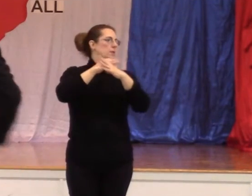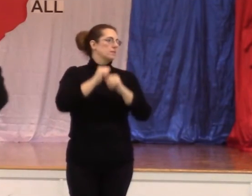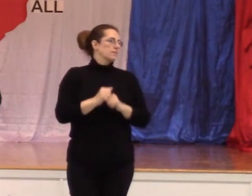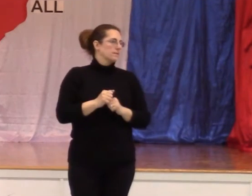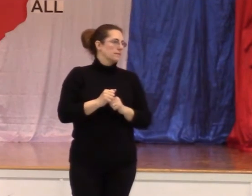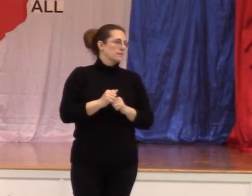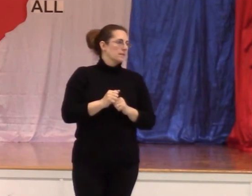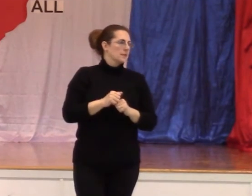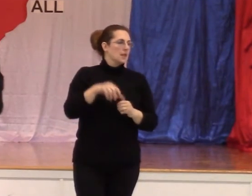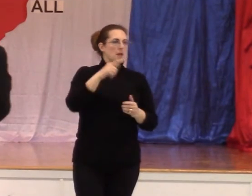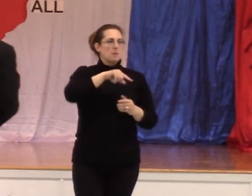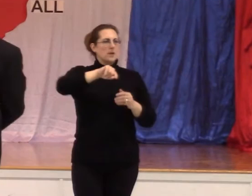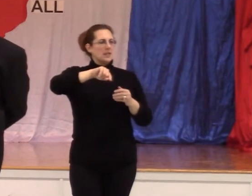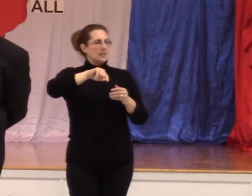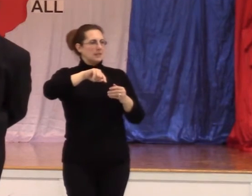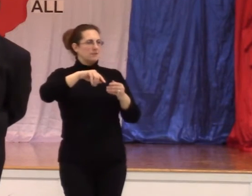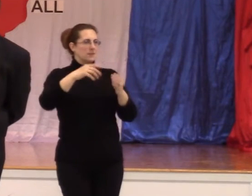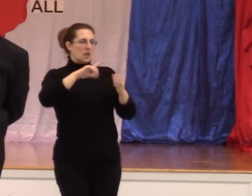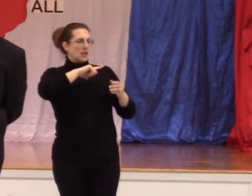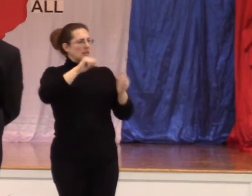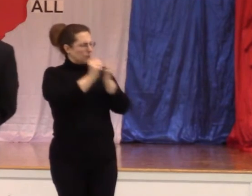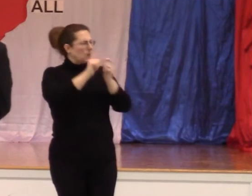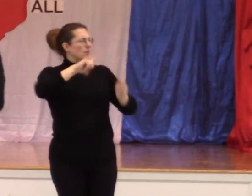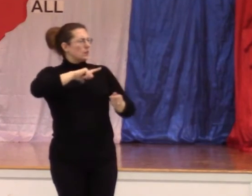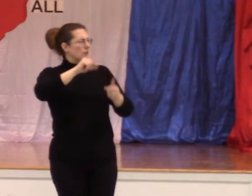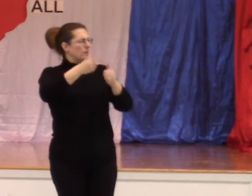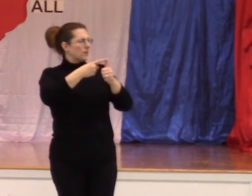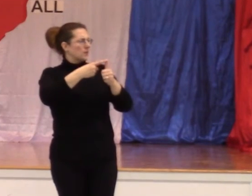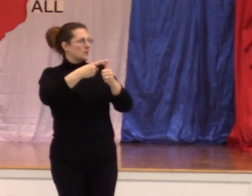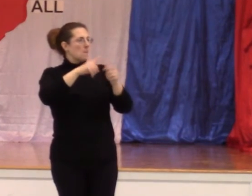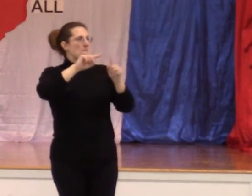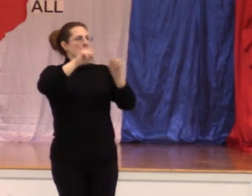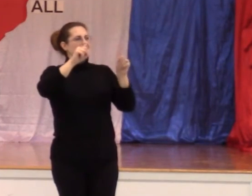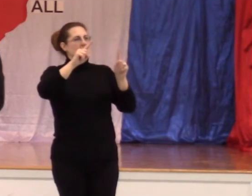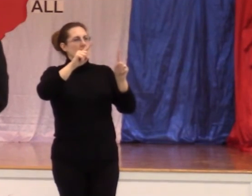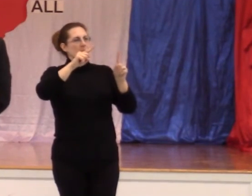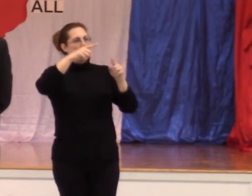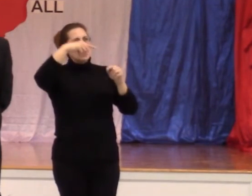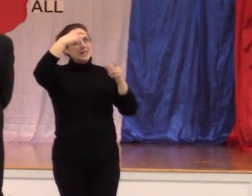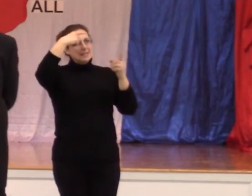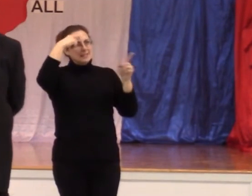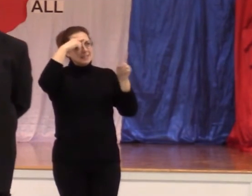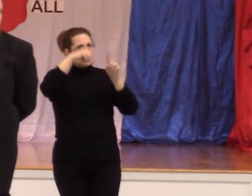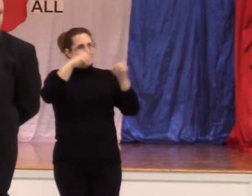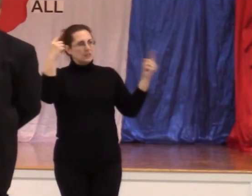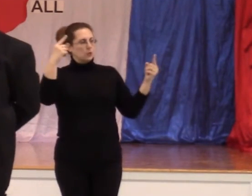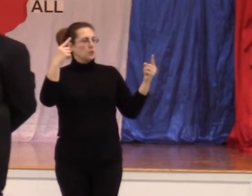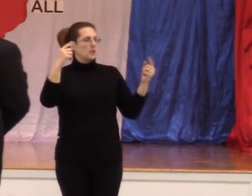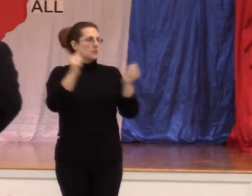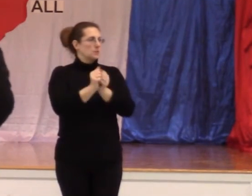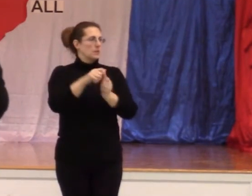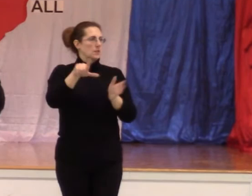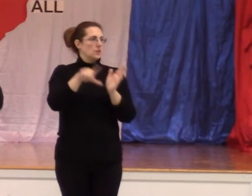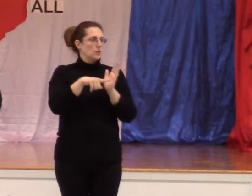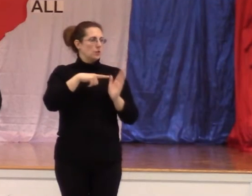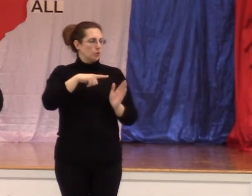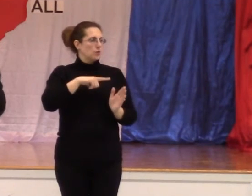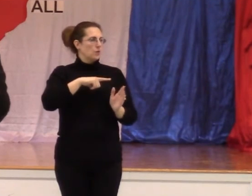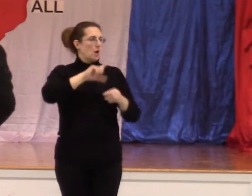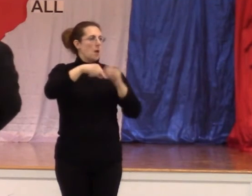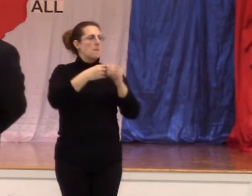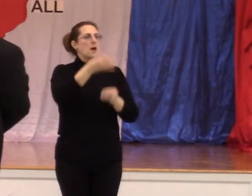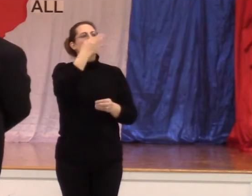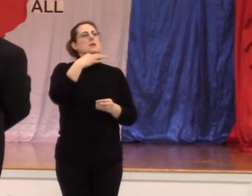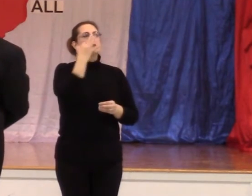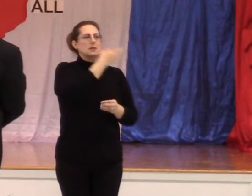away, but he falls away from Luther first on the Lord's Supper. As you know from Reformation studies, the Lord's Supper is one of those